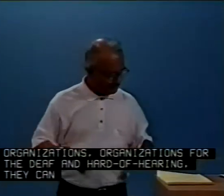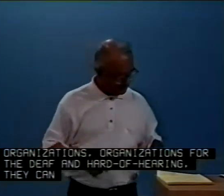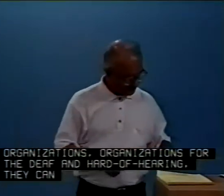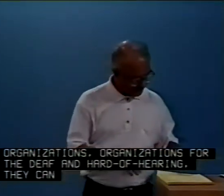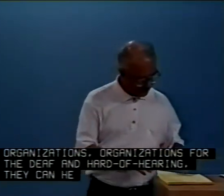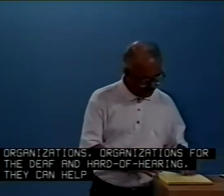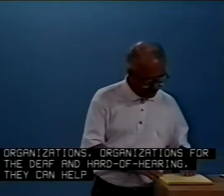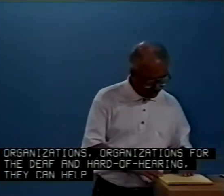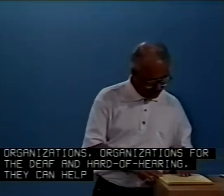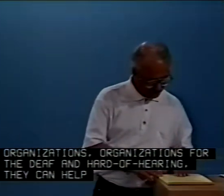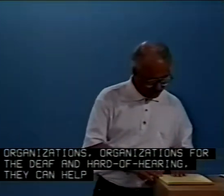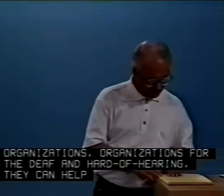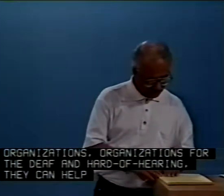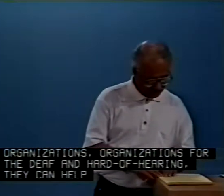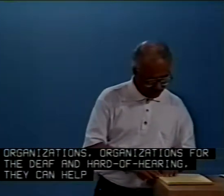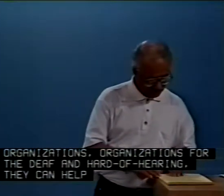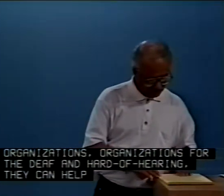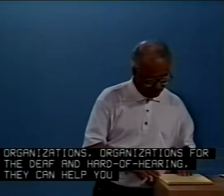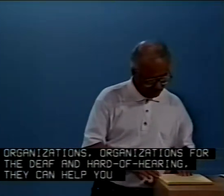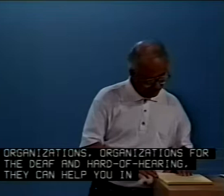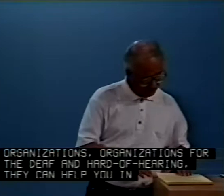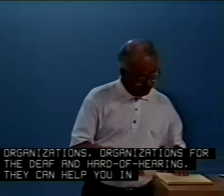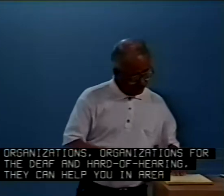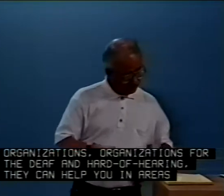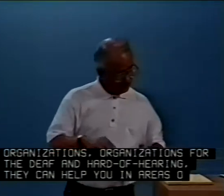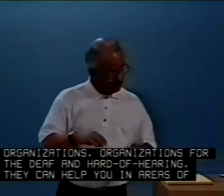in areas of communication needs.